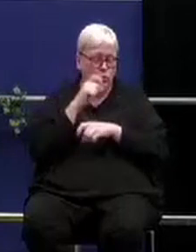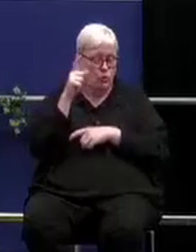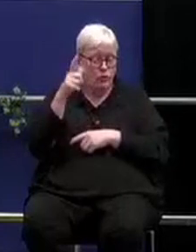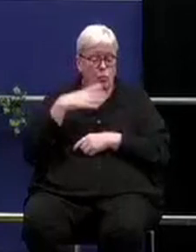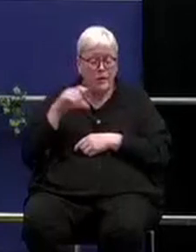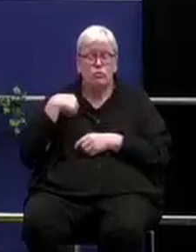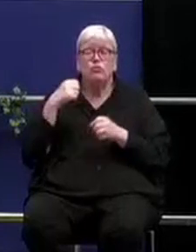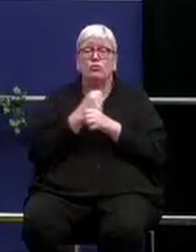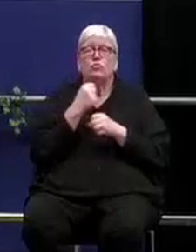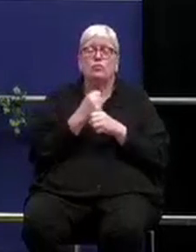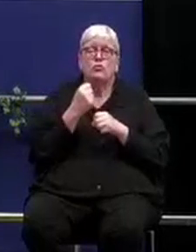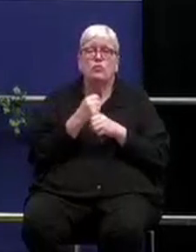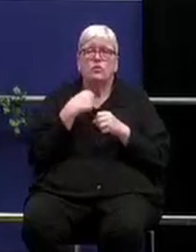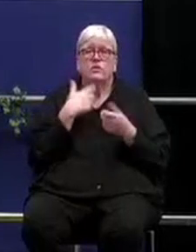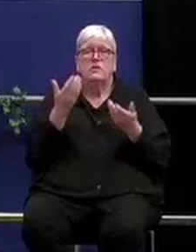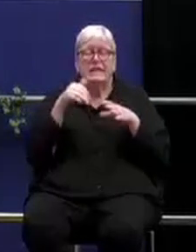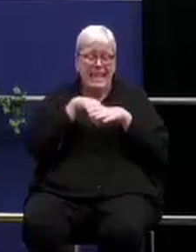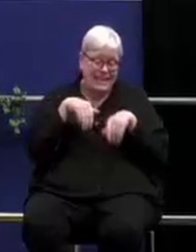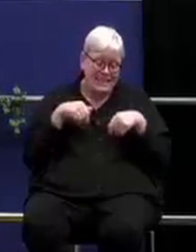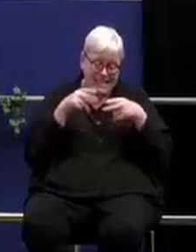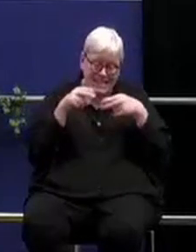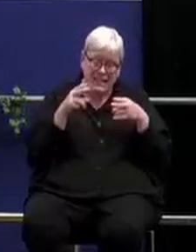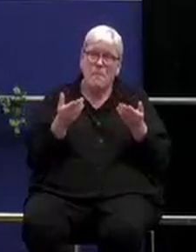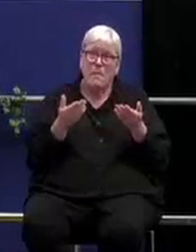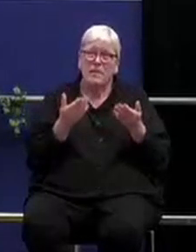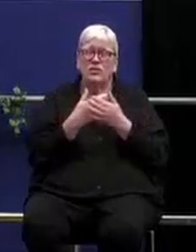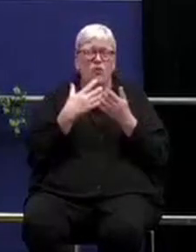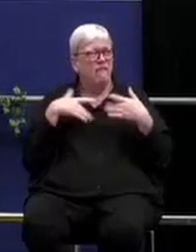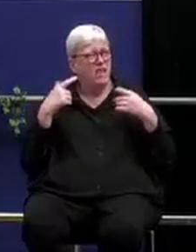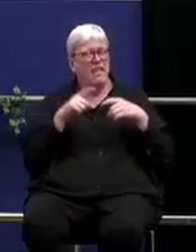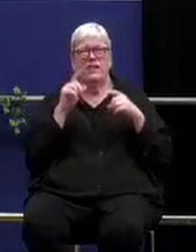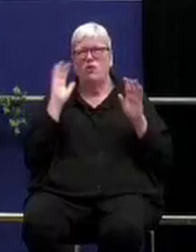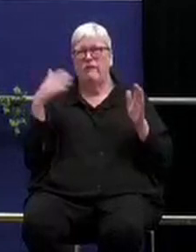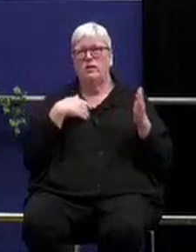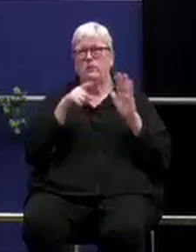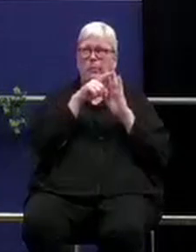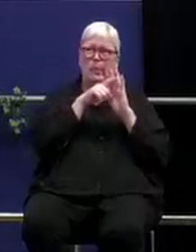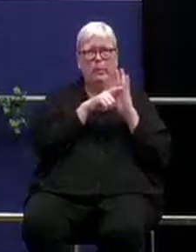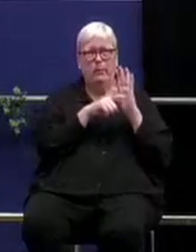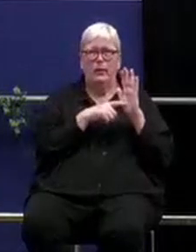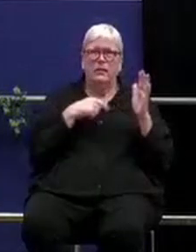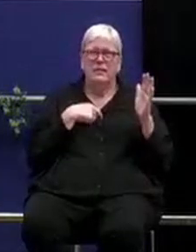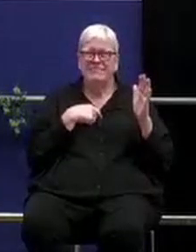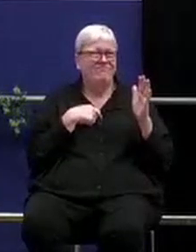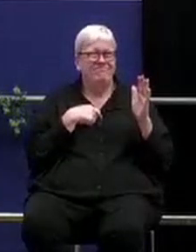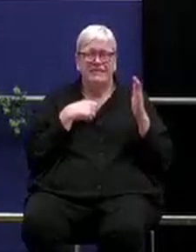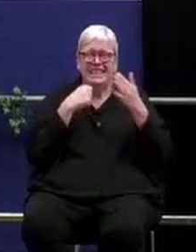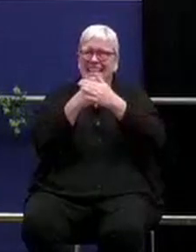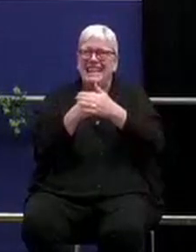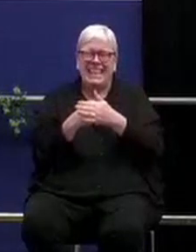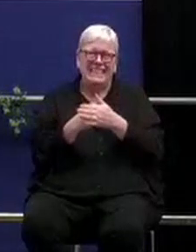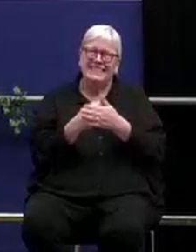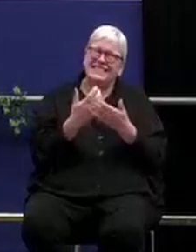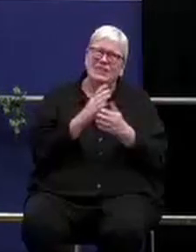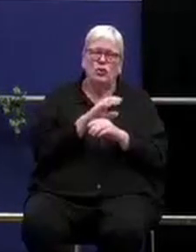easy once you're in the system as well to feel like it's all very prescriptive, and I mean, writing to deadlines isn't that pleasant. I had